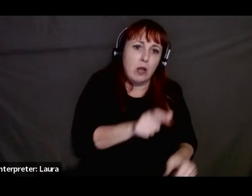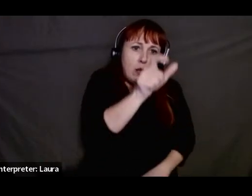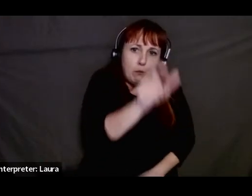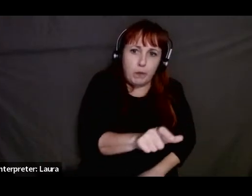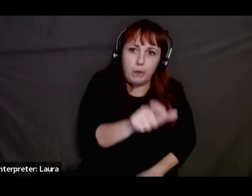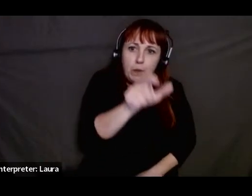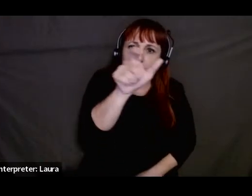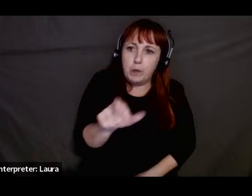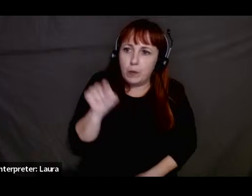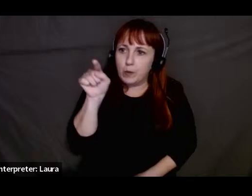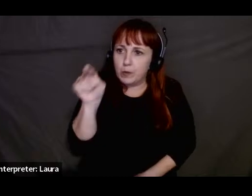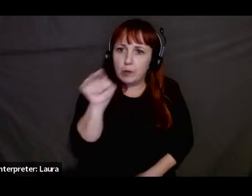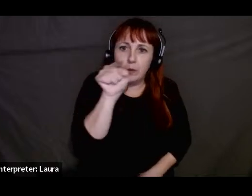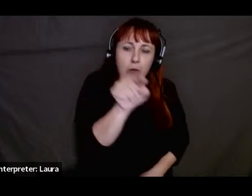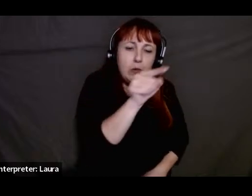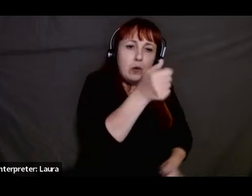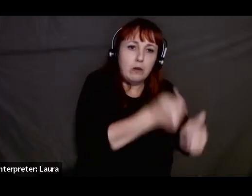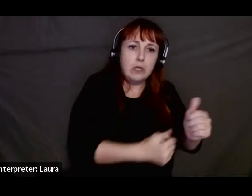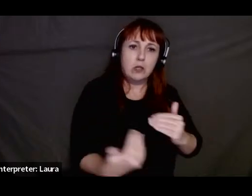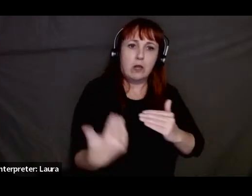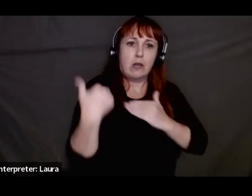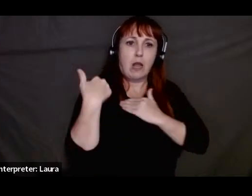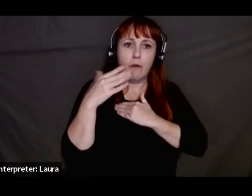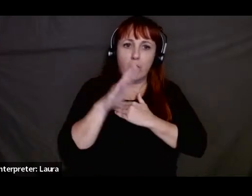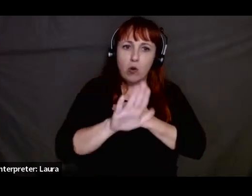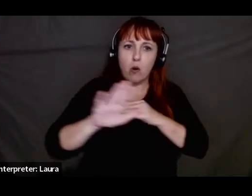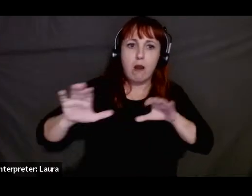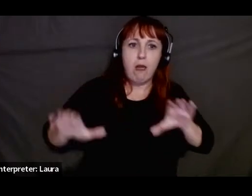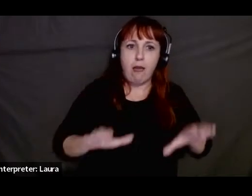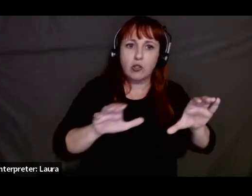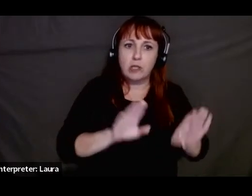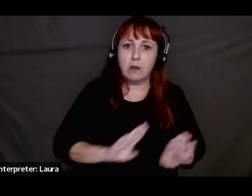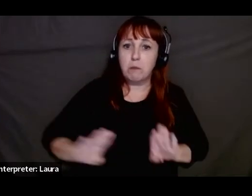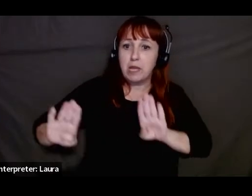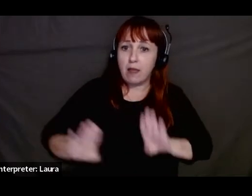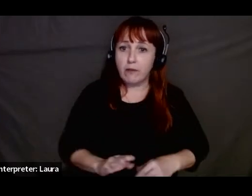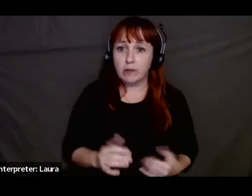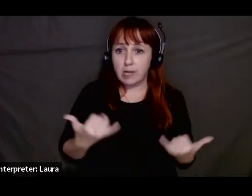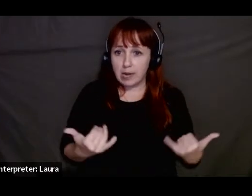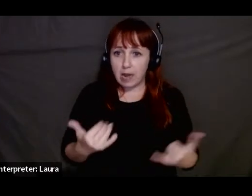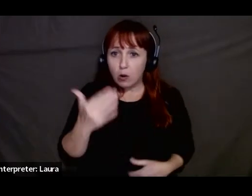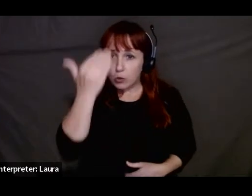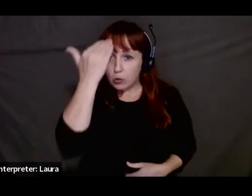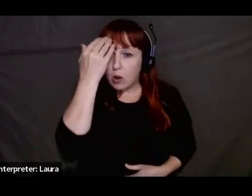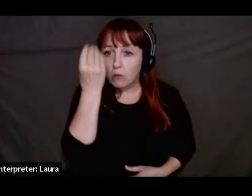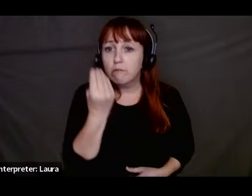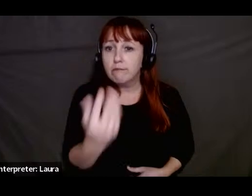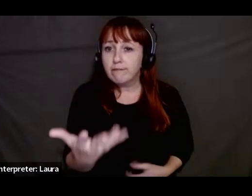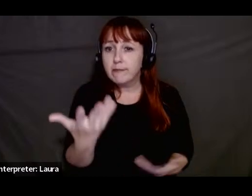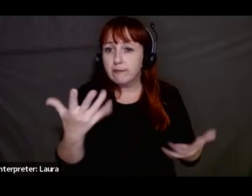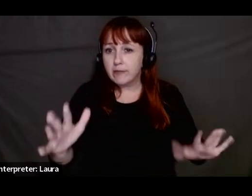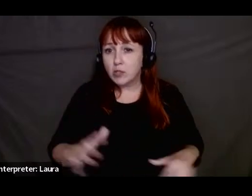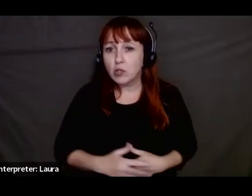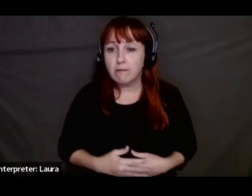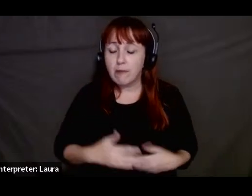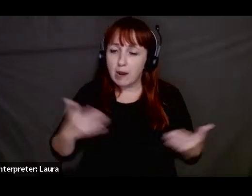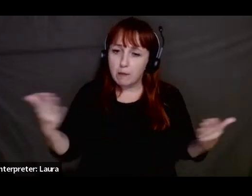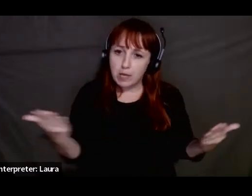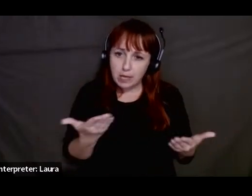accountable for what you do. And now you know, And I'm just here once